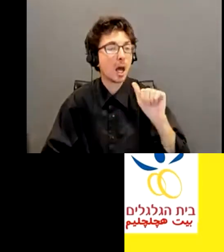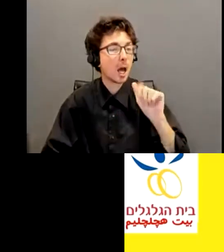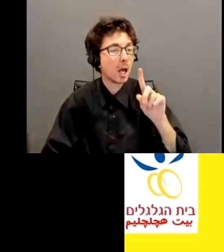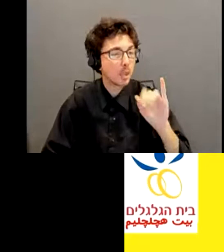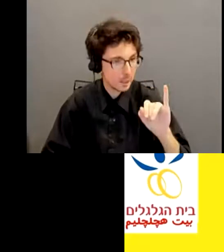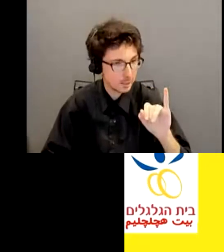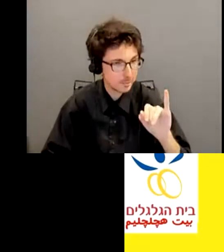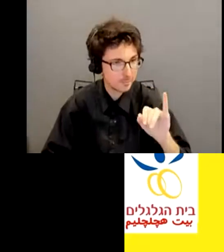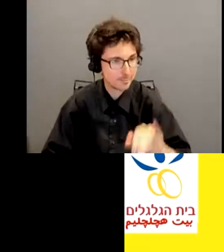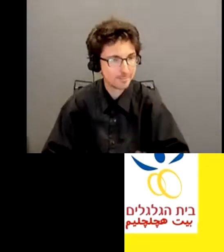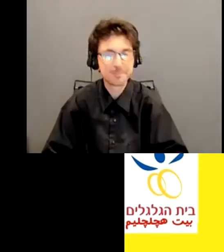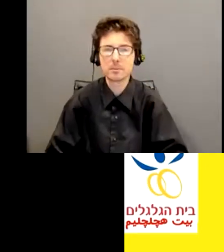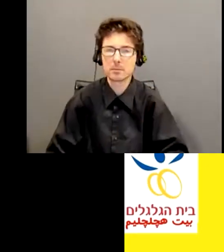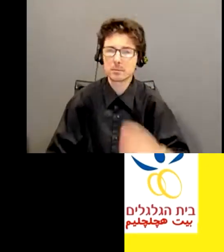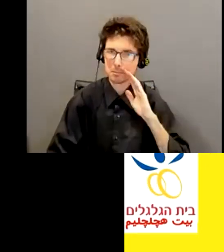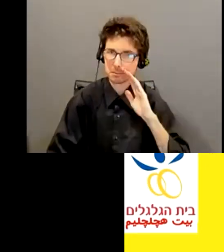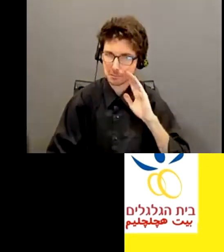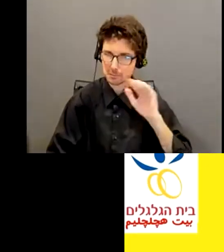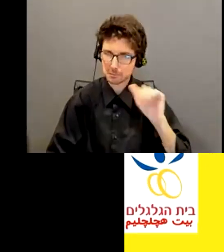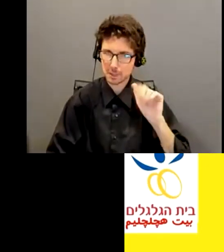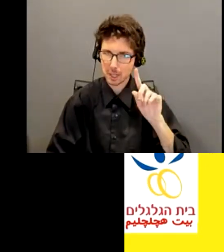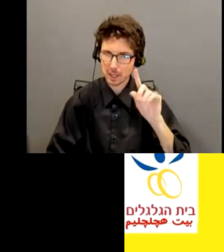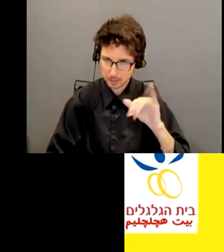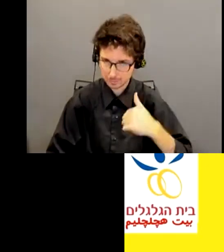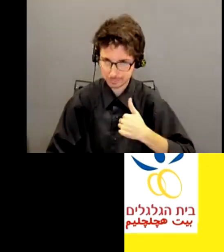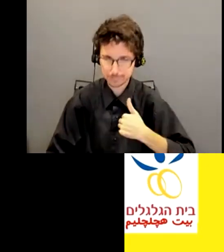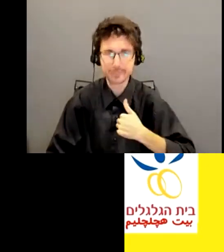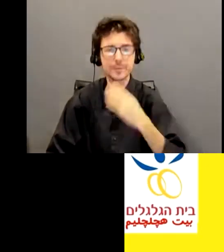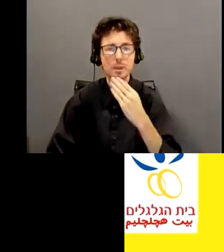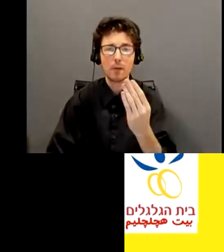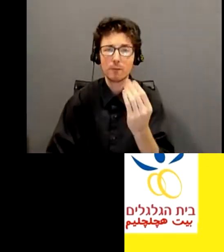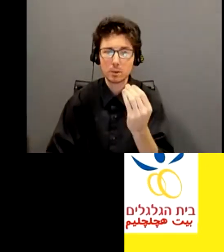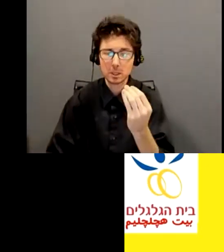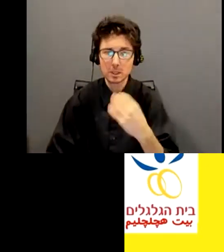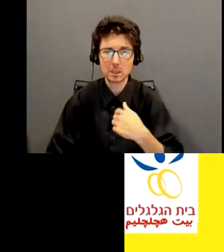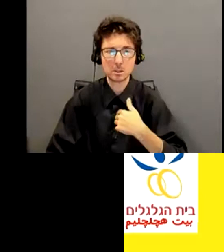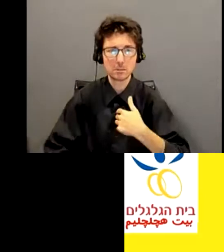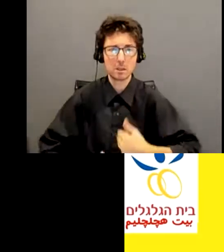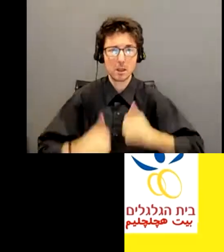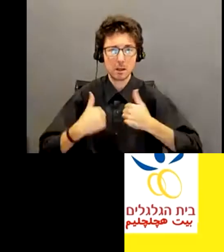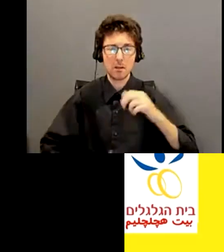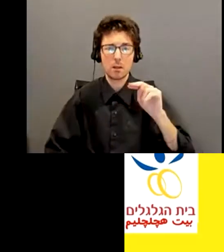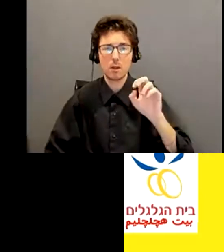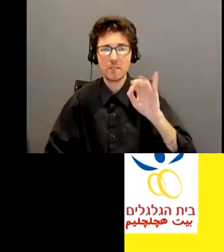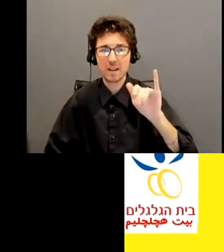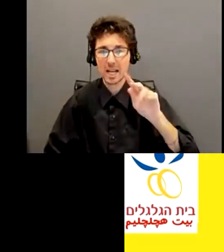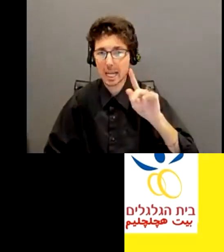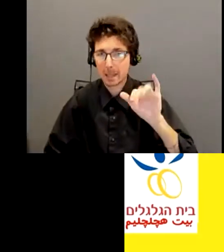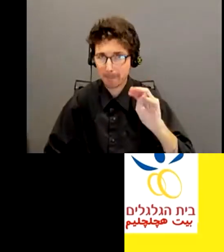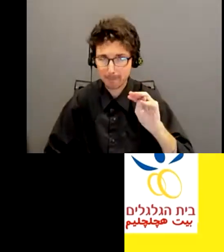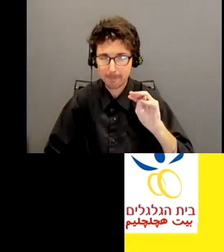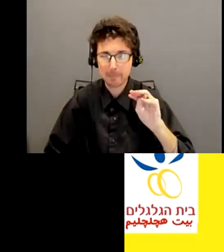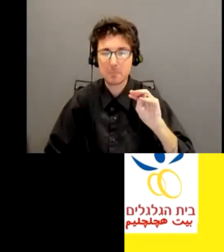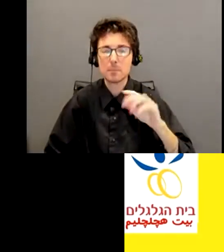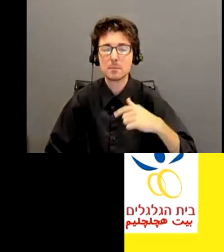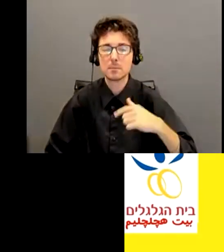everyone. My name is Adi Goldschmidt. I'm 14 years old. I live in Ofakim. And